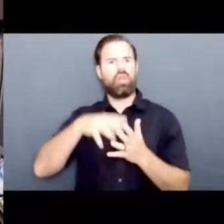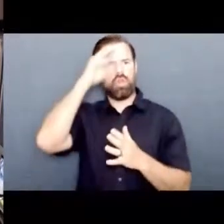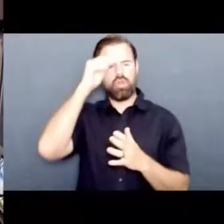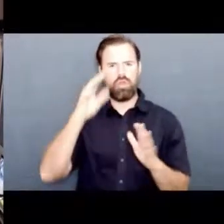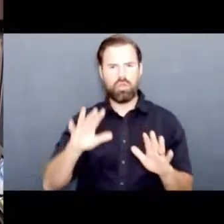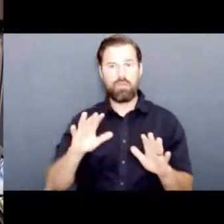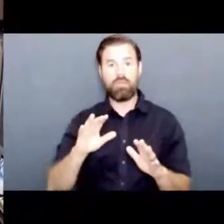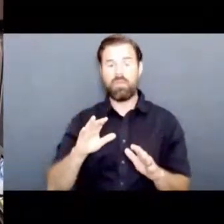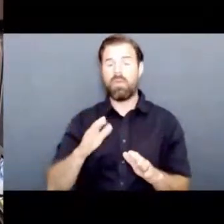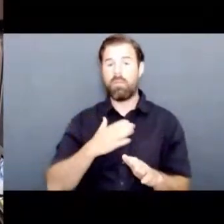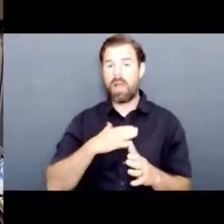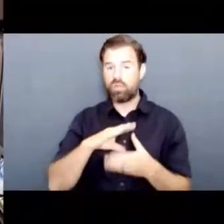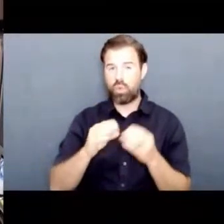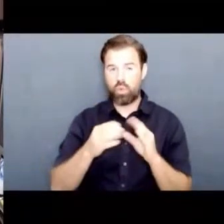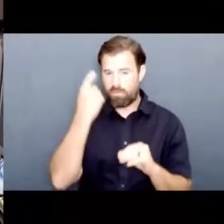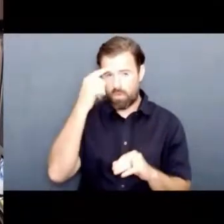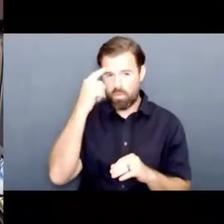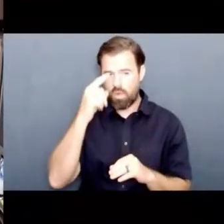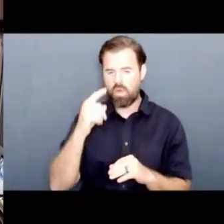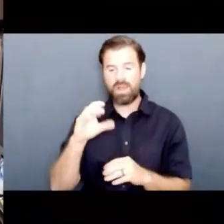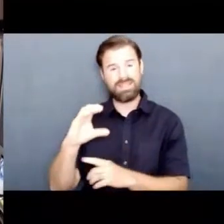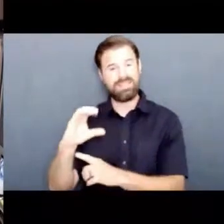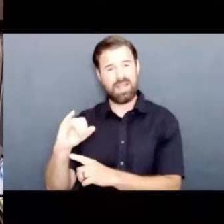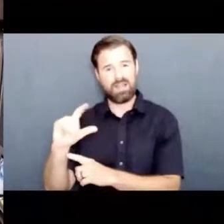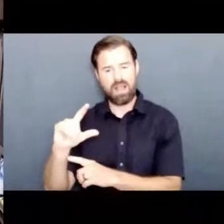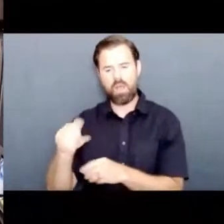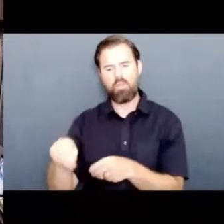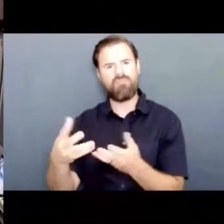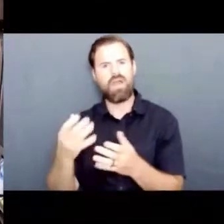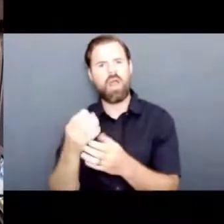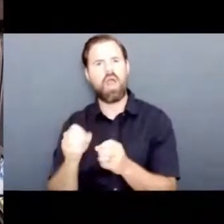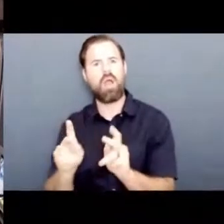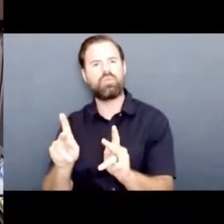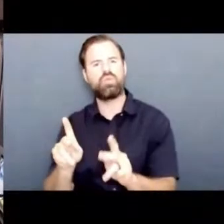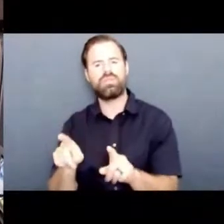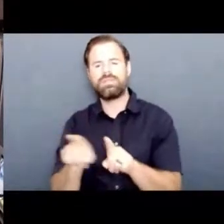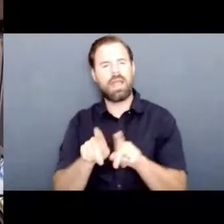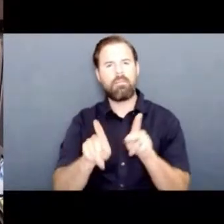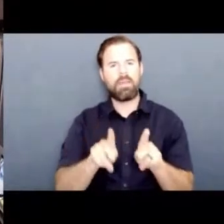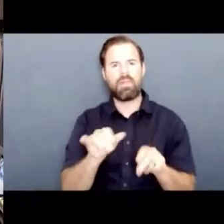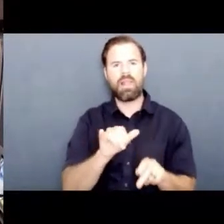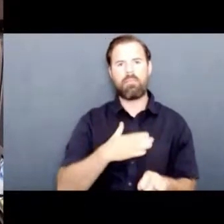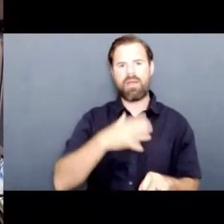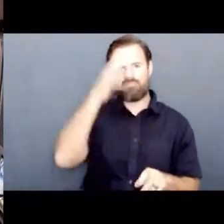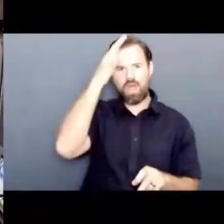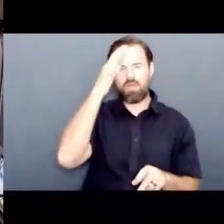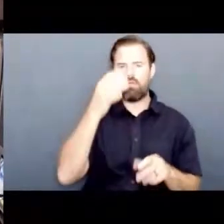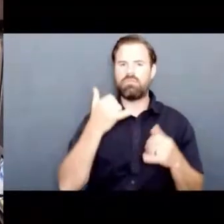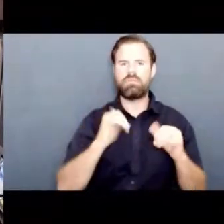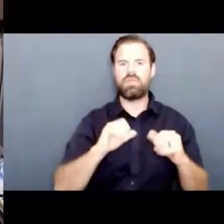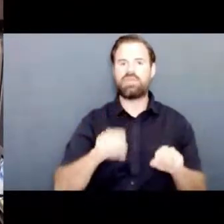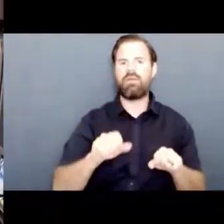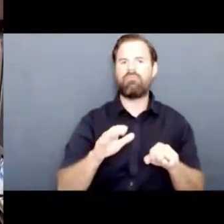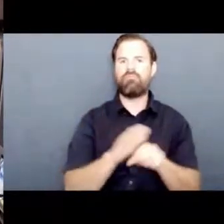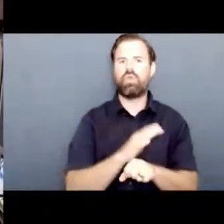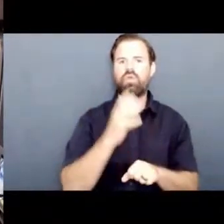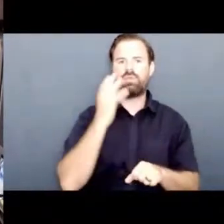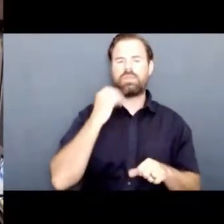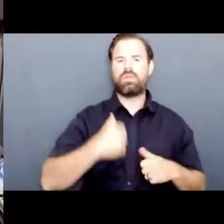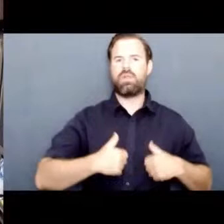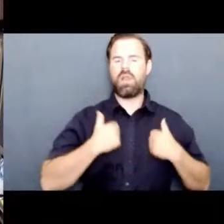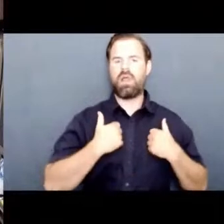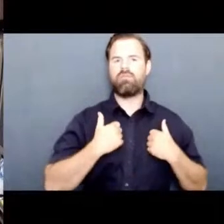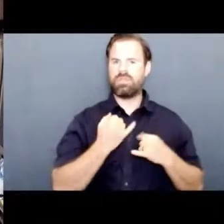is that the Center for Independent Living provides an opportunity for individuals like my father to live a full life. The Center for Independent Living